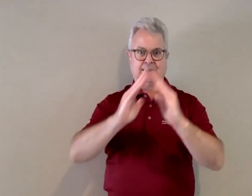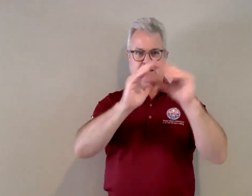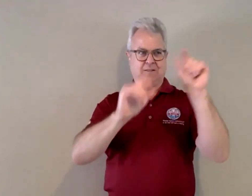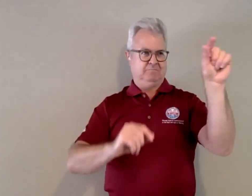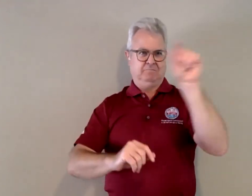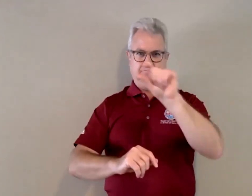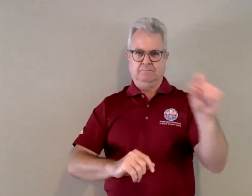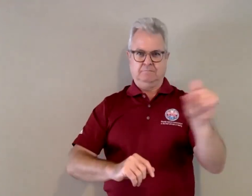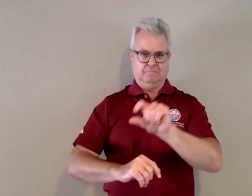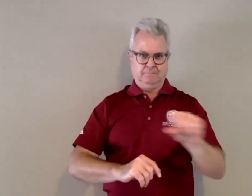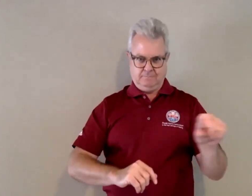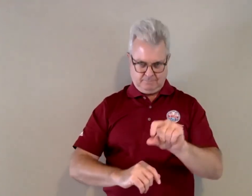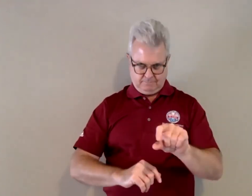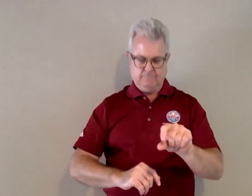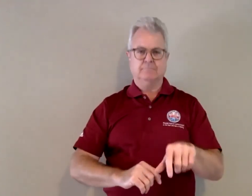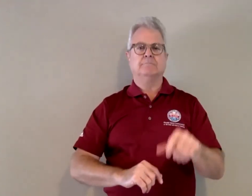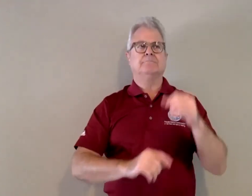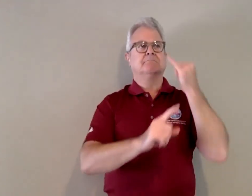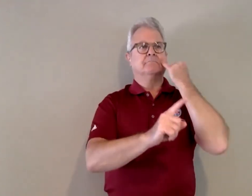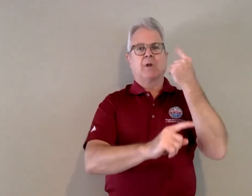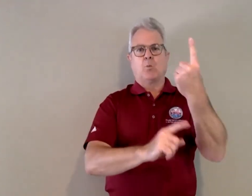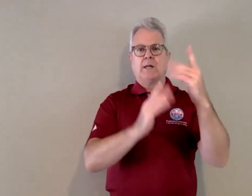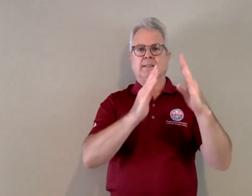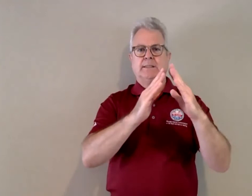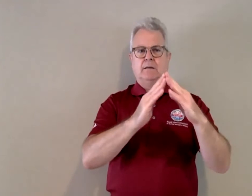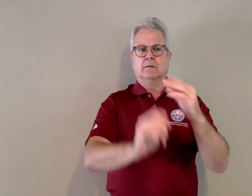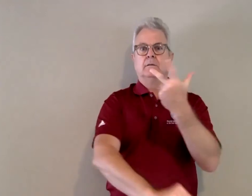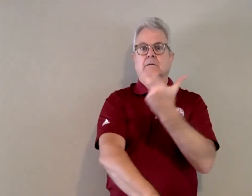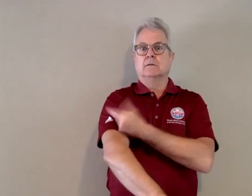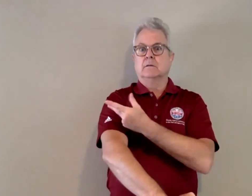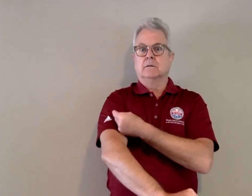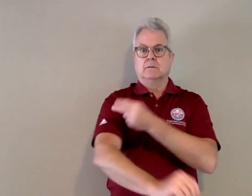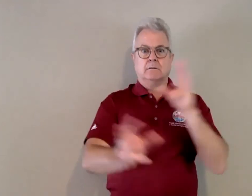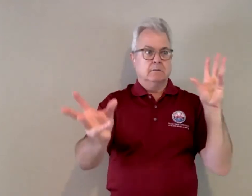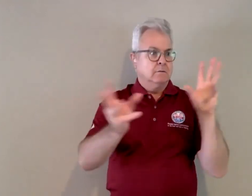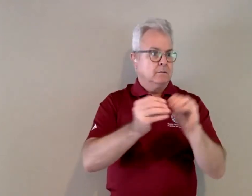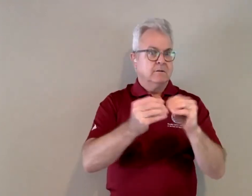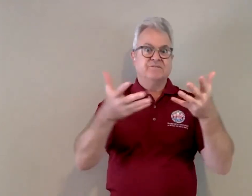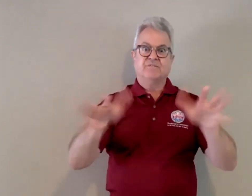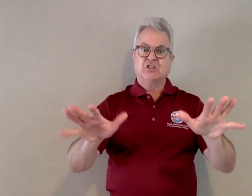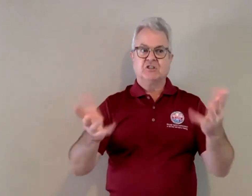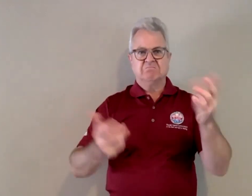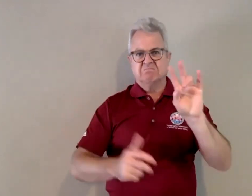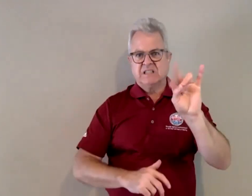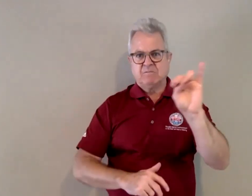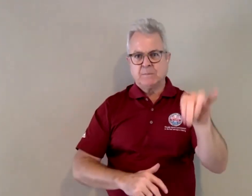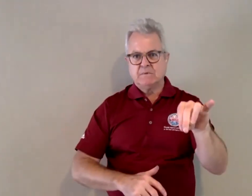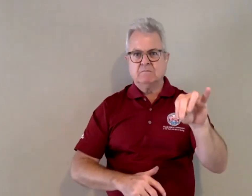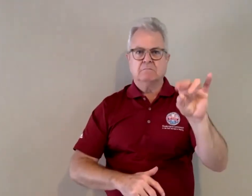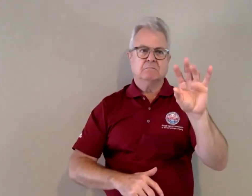In the cities, there seems to be maybe one town who